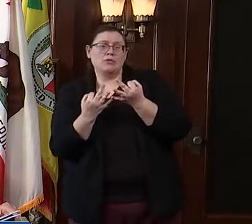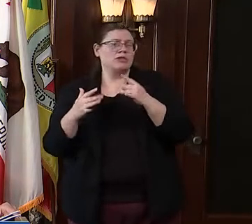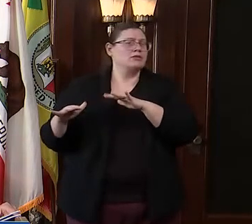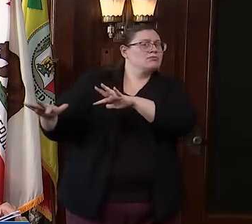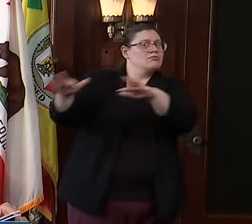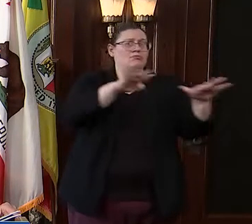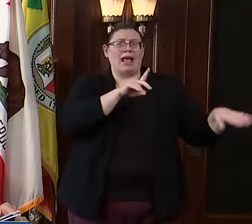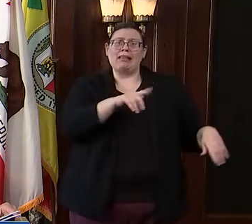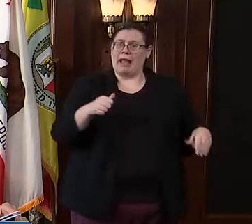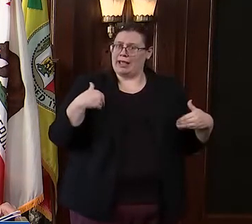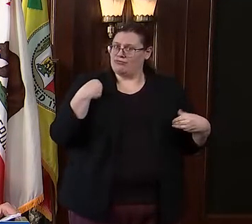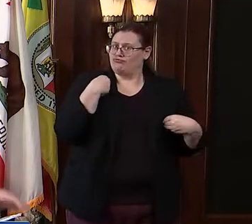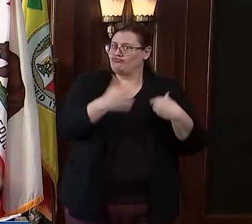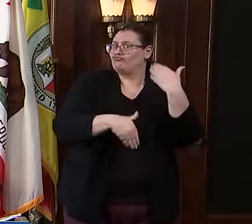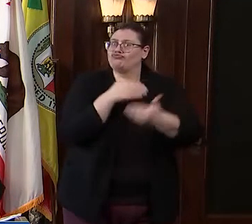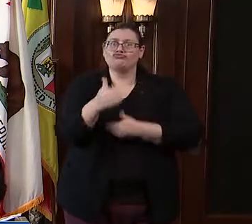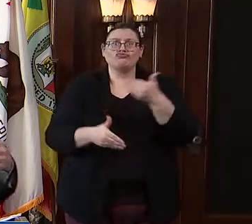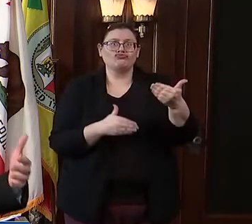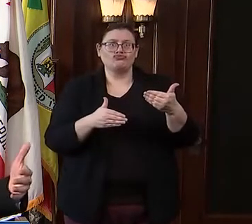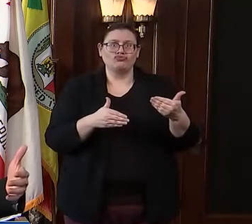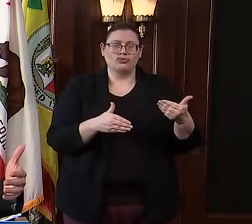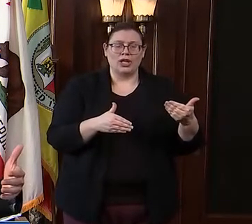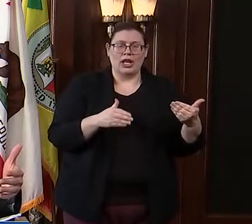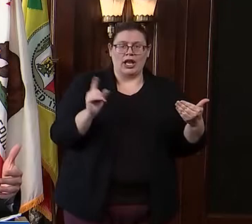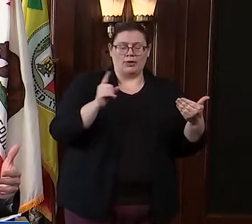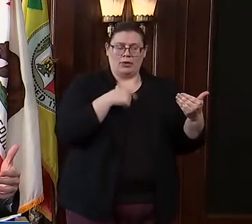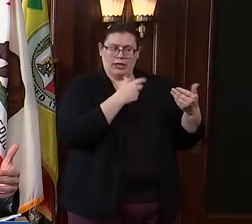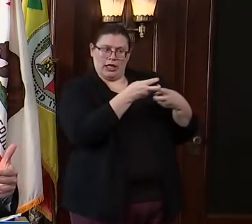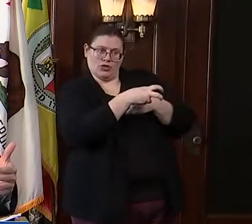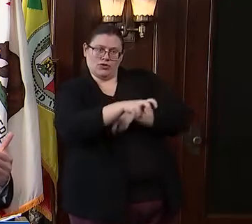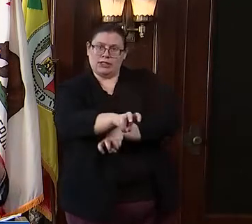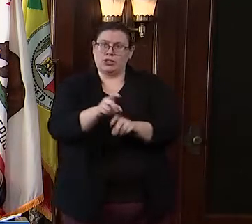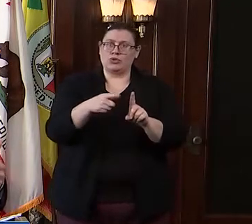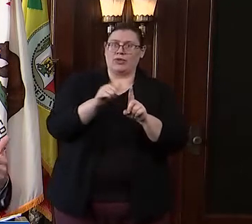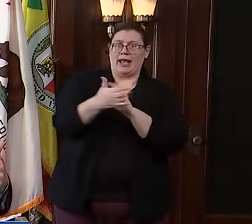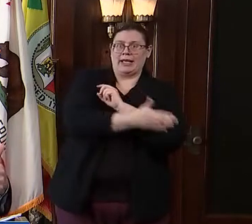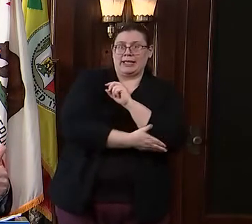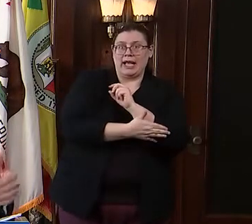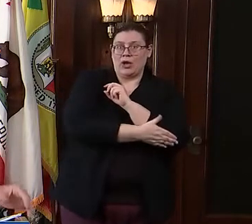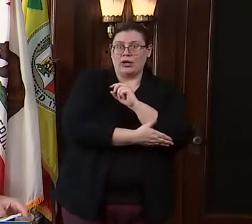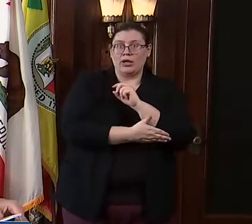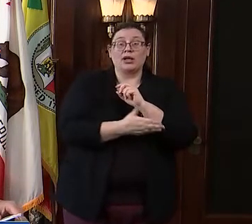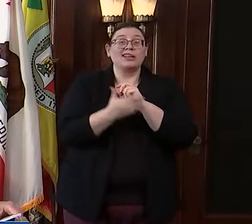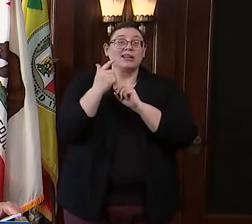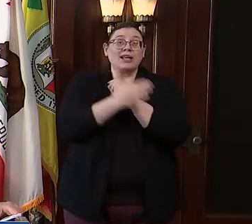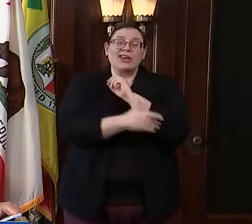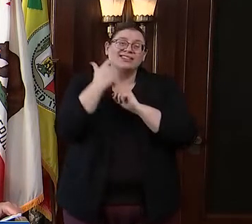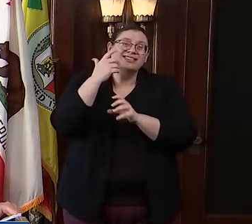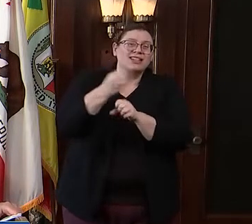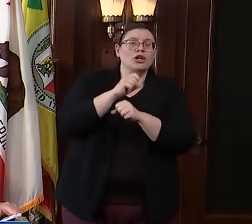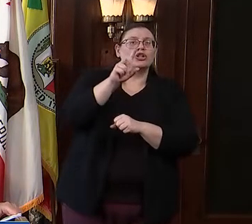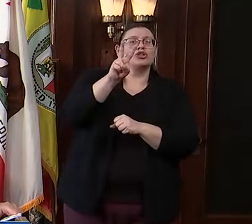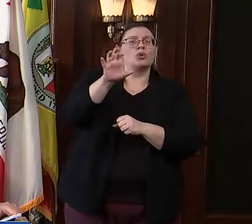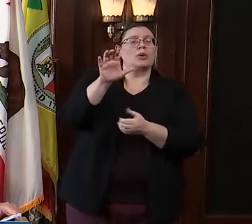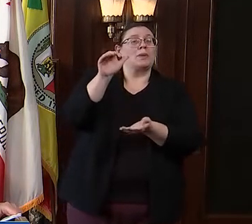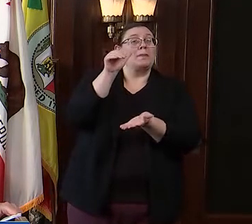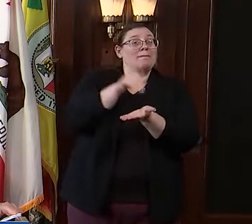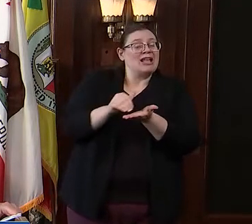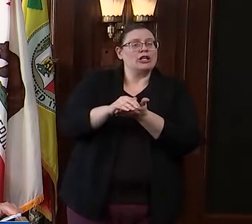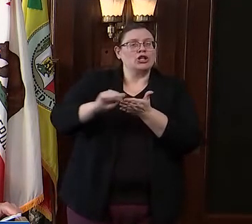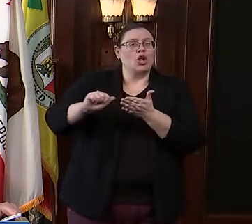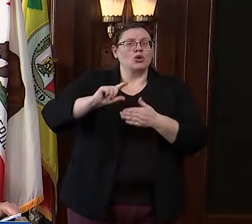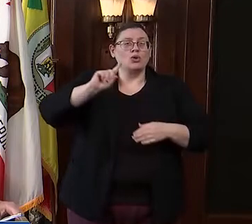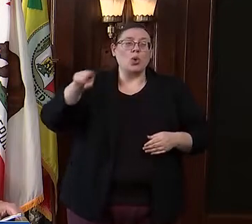Los Angeles, and where we can transition that together with the county. I know the county just received over $200 million, one of only 2